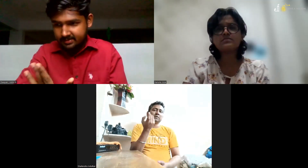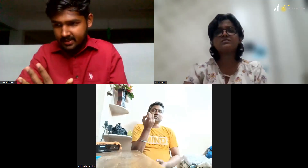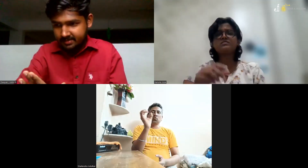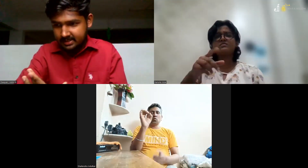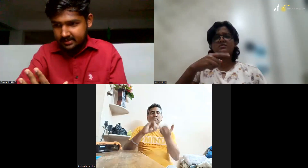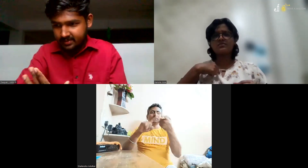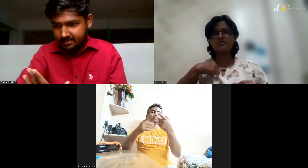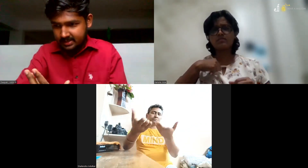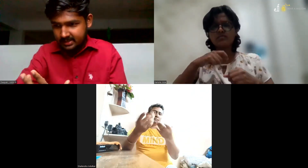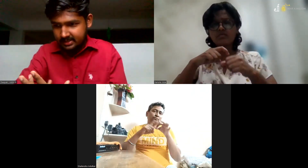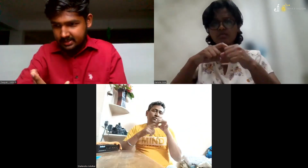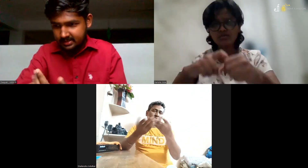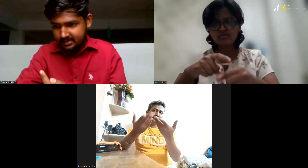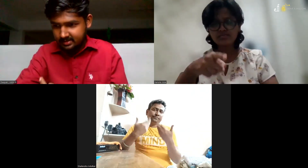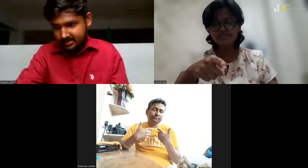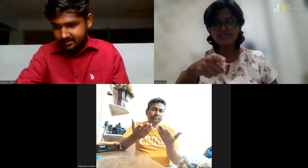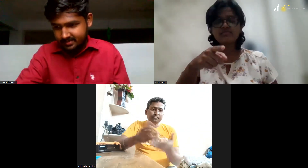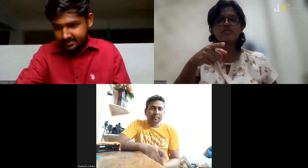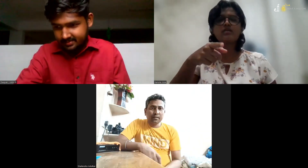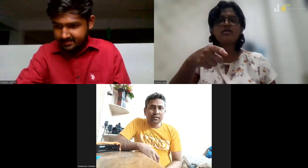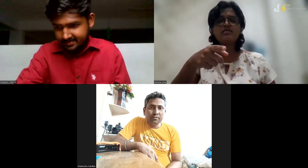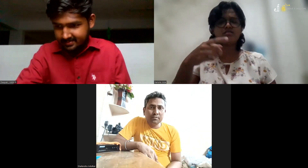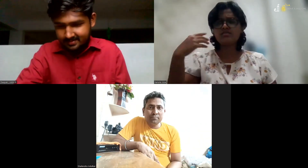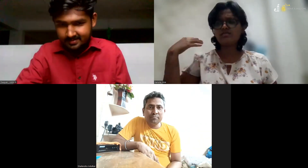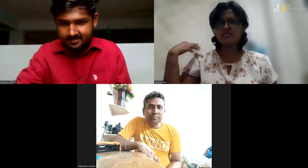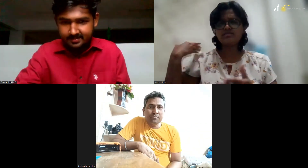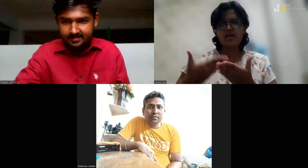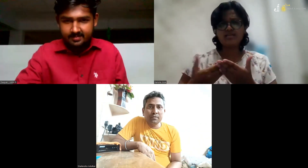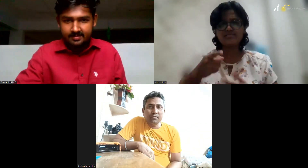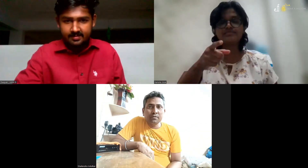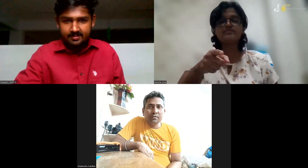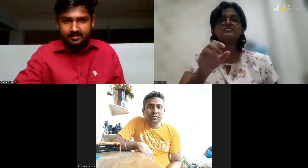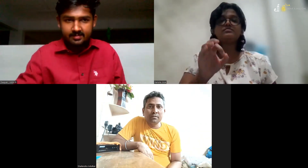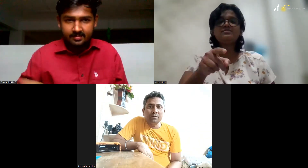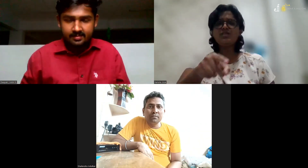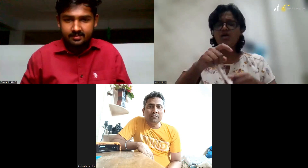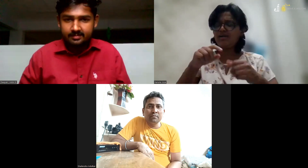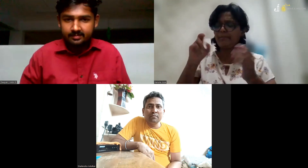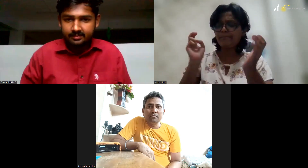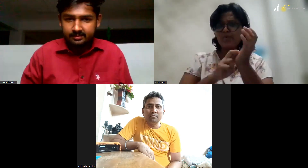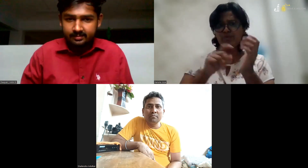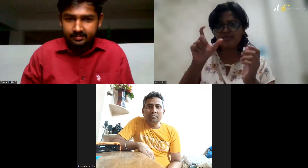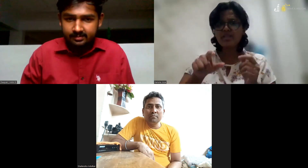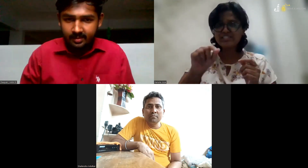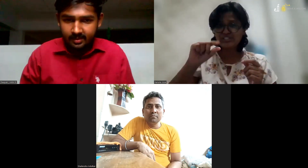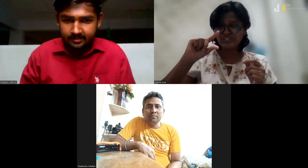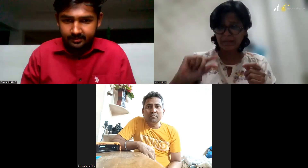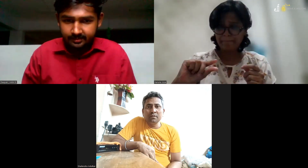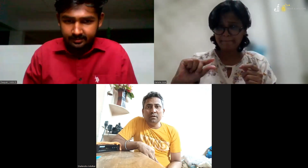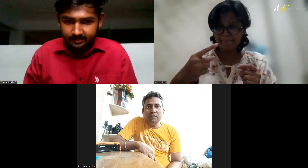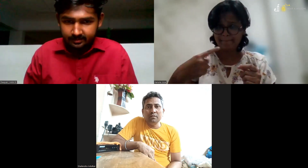I experienced. So can you please share what the best we can do? See, as far